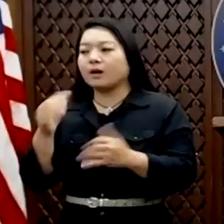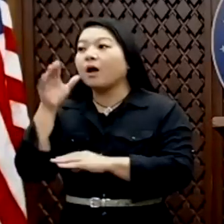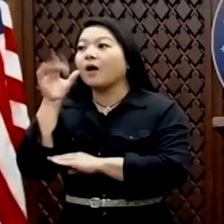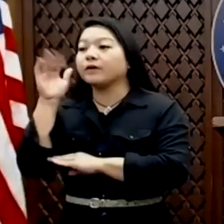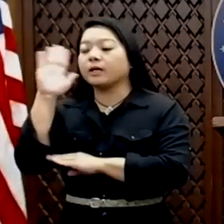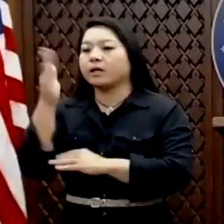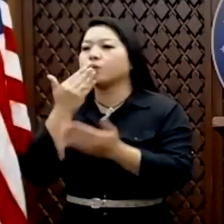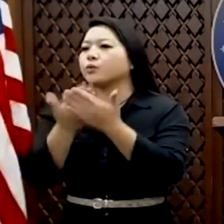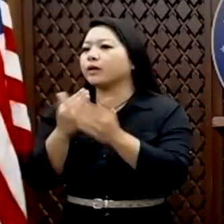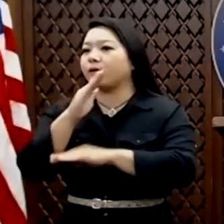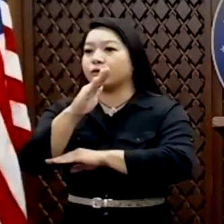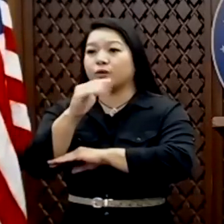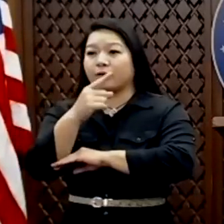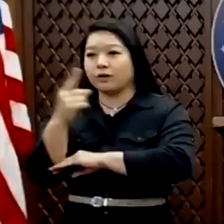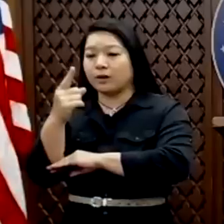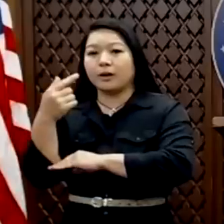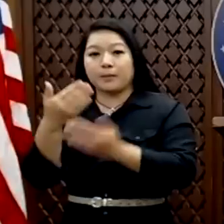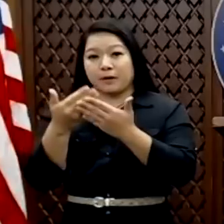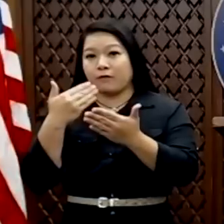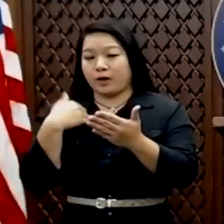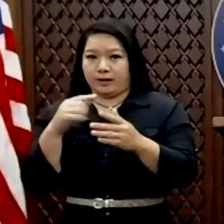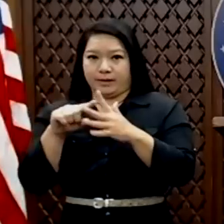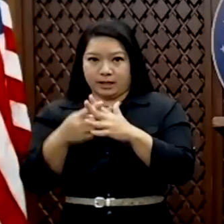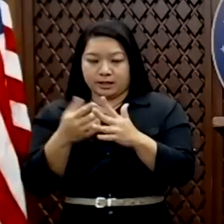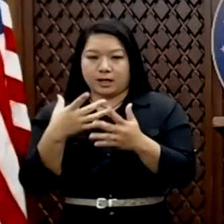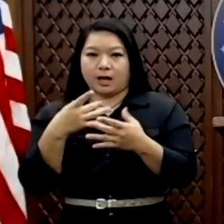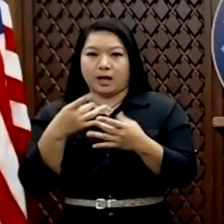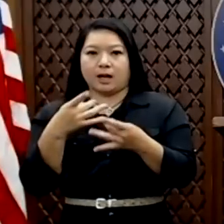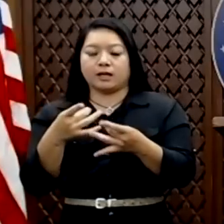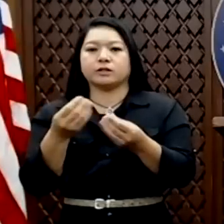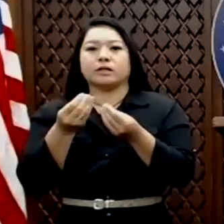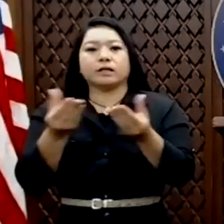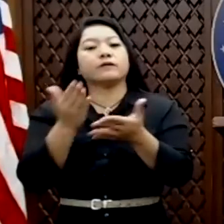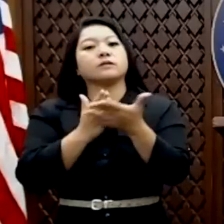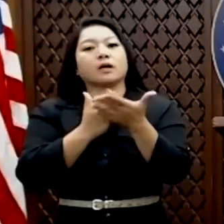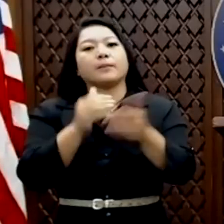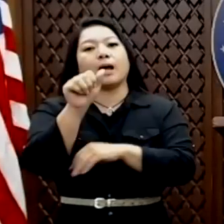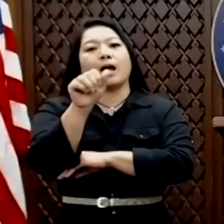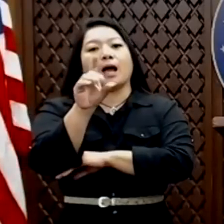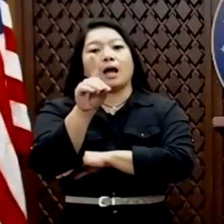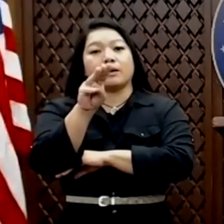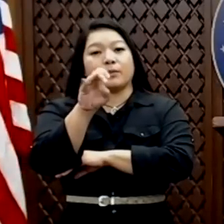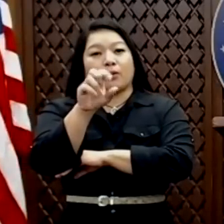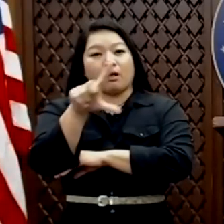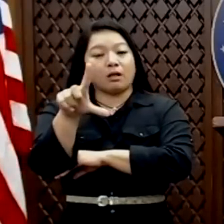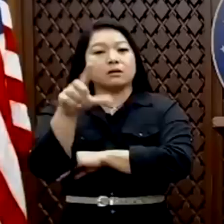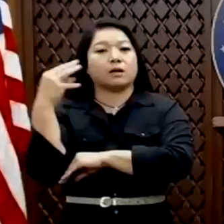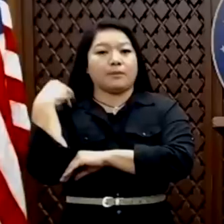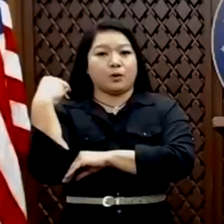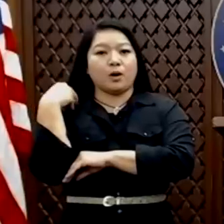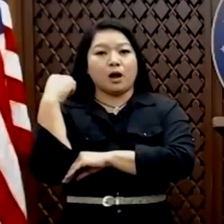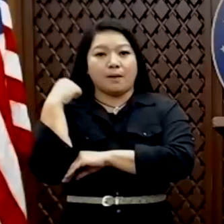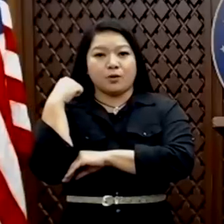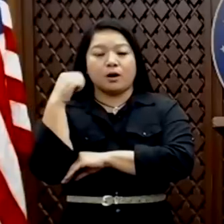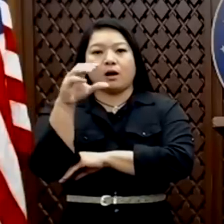Hafaday and good afternoon. Before I begin, I'd like to give Admiral Manoni a chance to update you on the